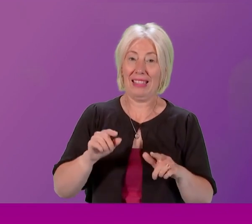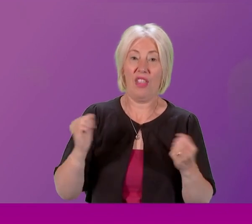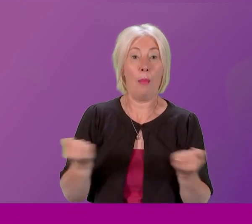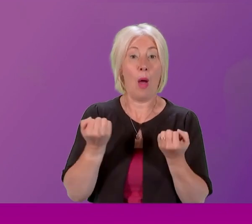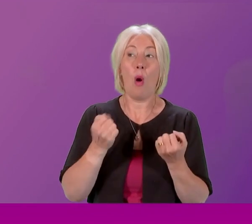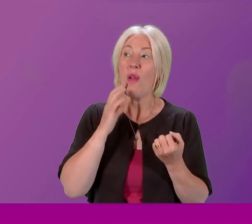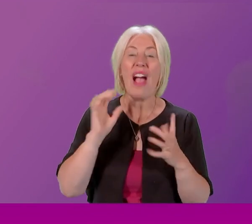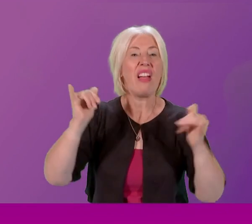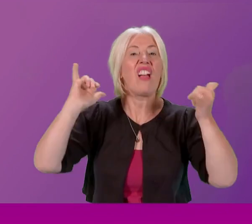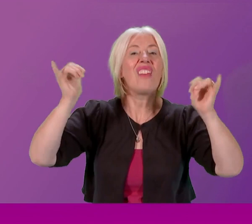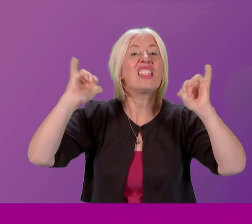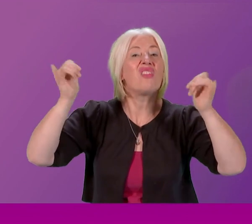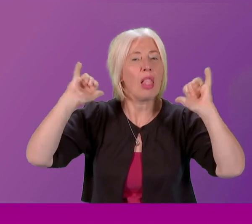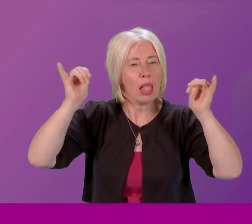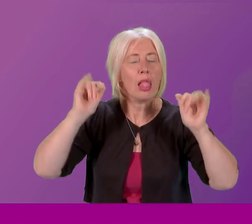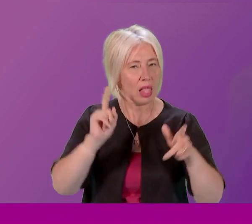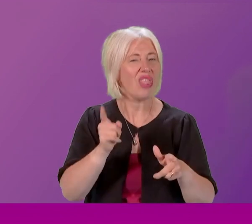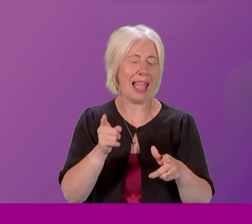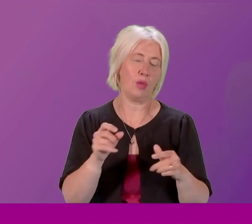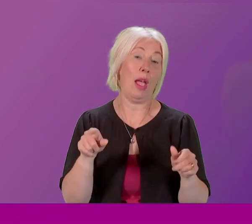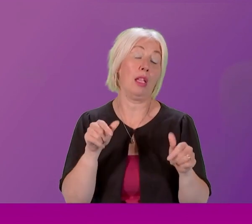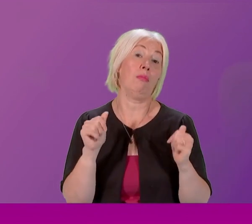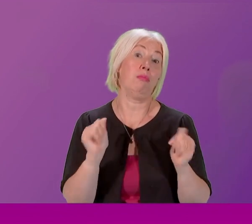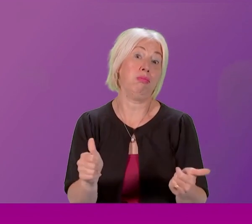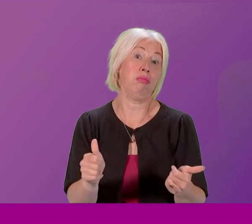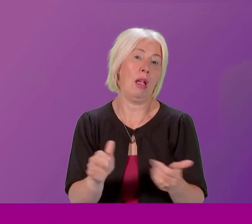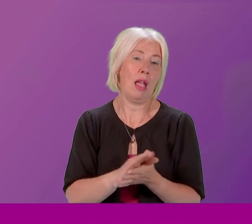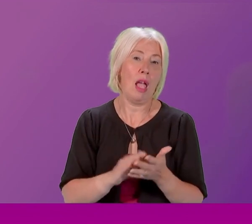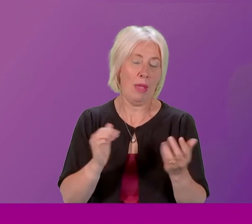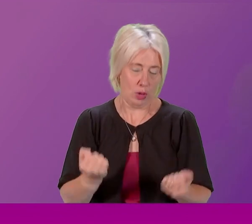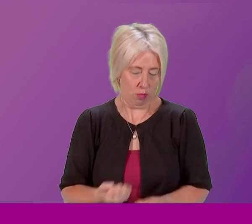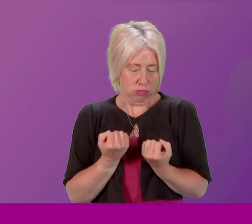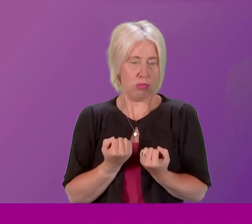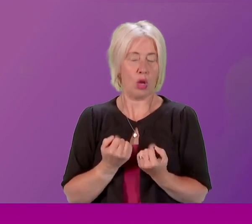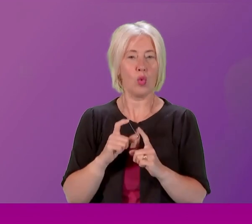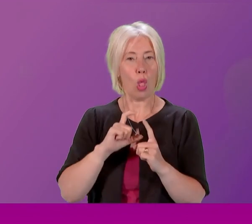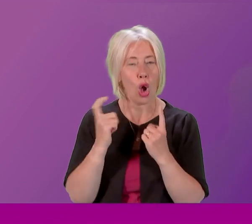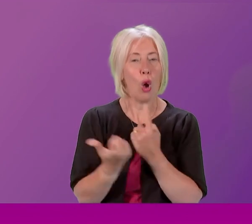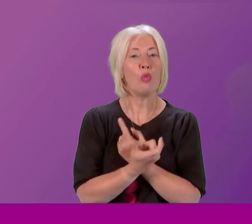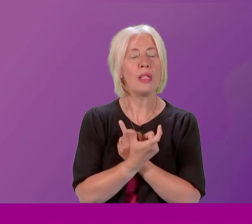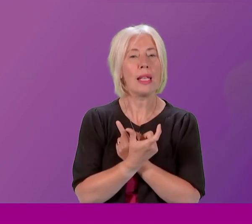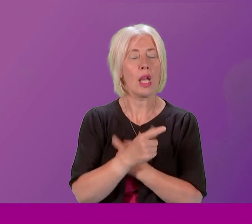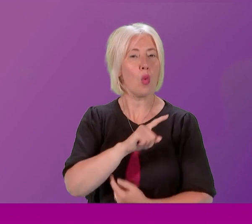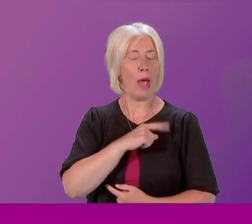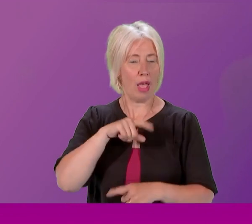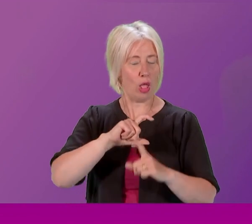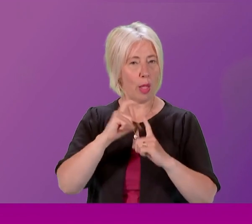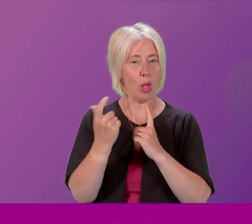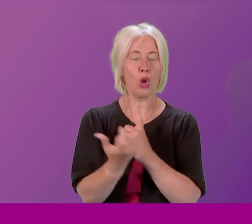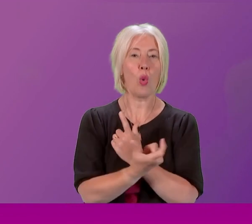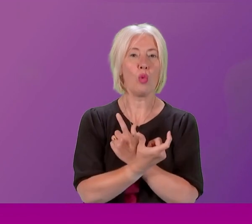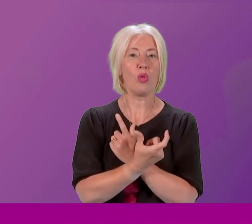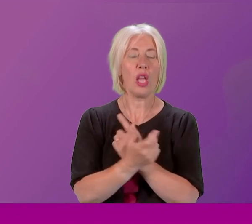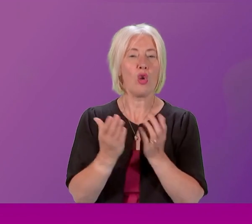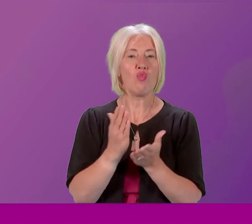of festivals, really. It's the power of something that belongs to the community, because the community really